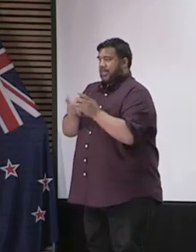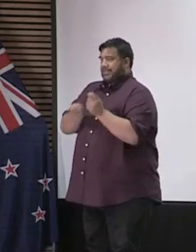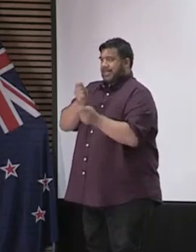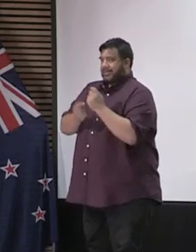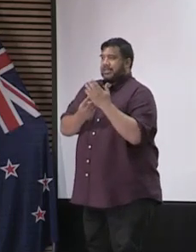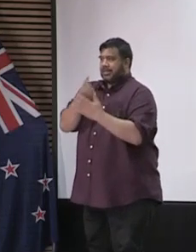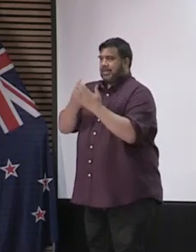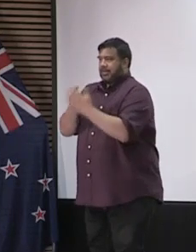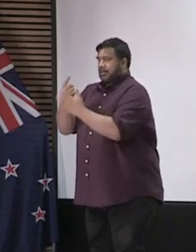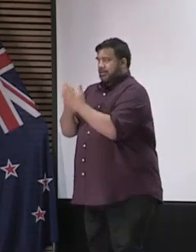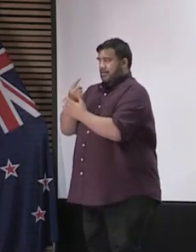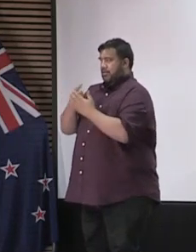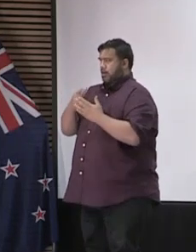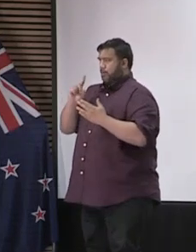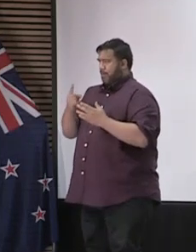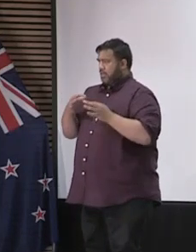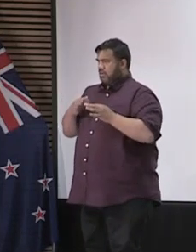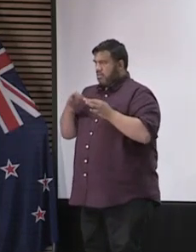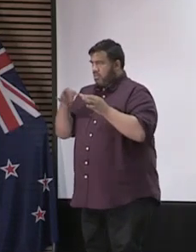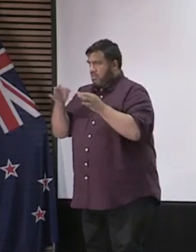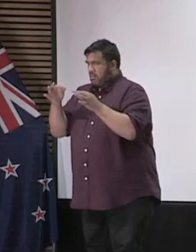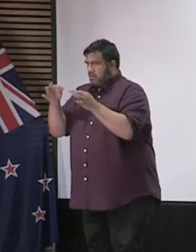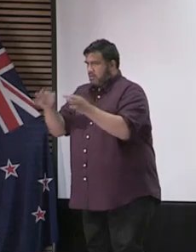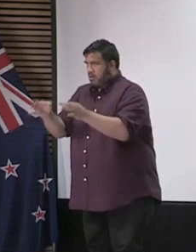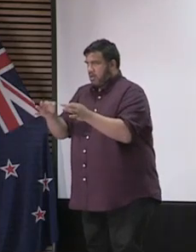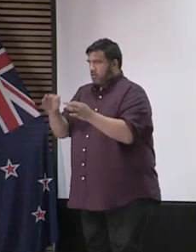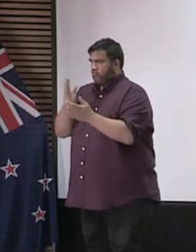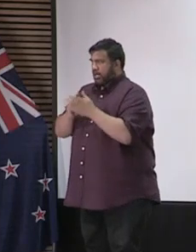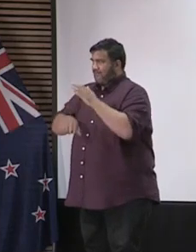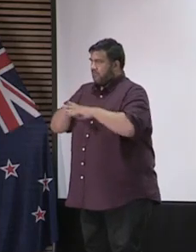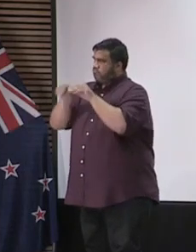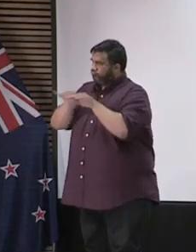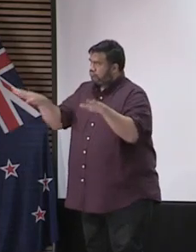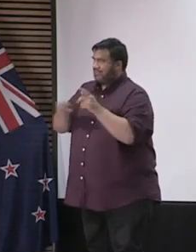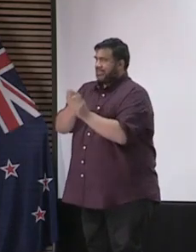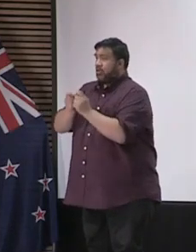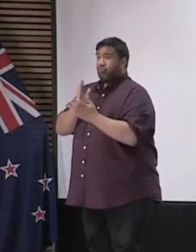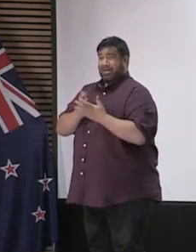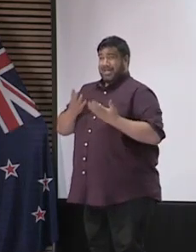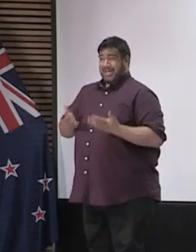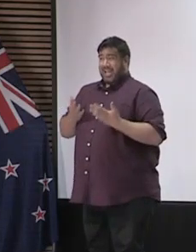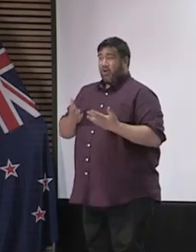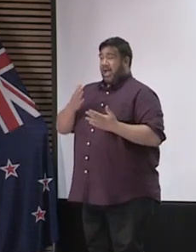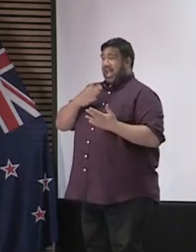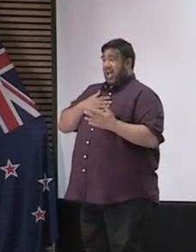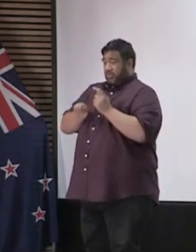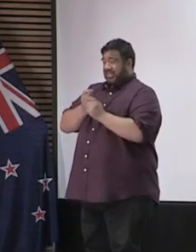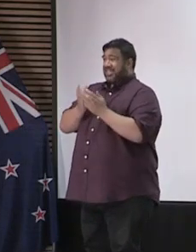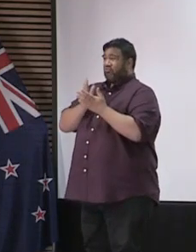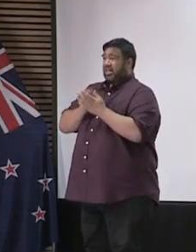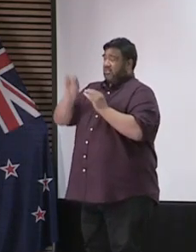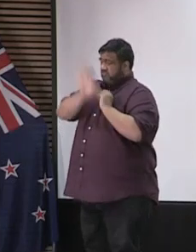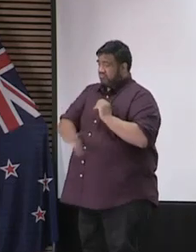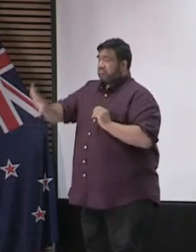How far away is it, and why is it taking so long? Well, I'd say we're doing it now. The testing we're doing now is effectively population-wide sentinel